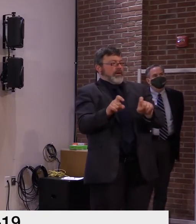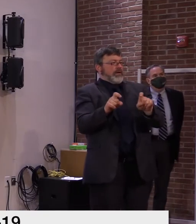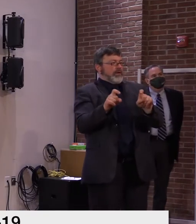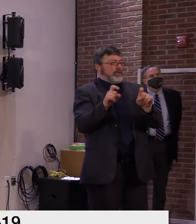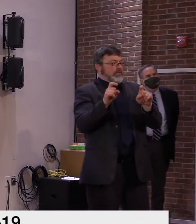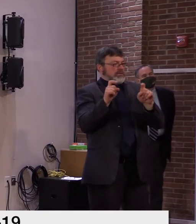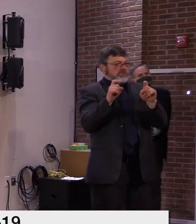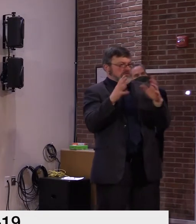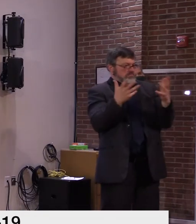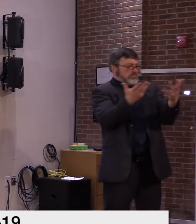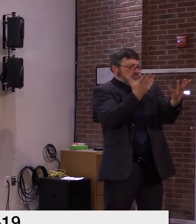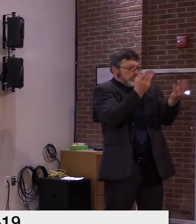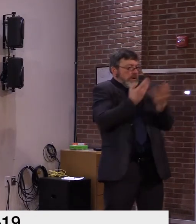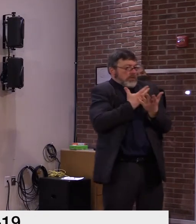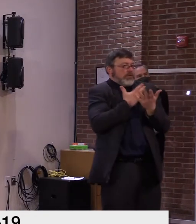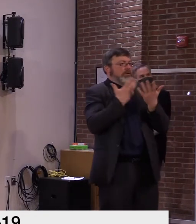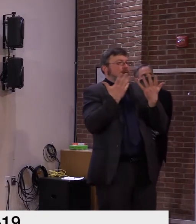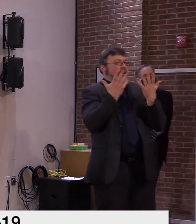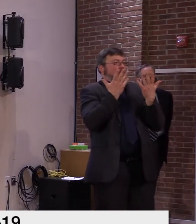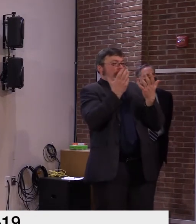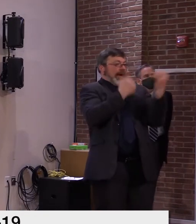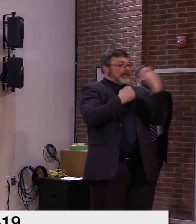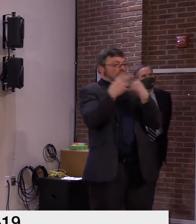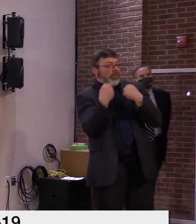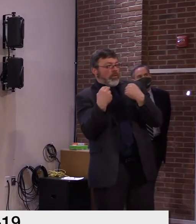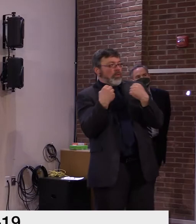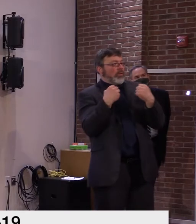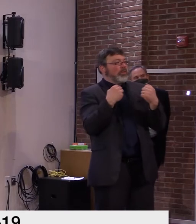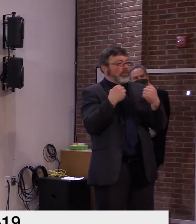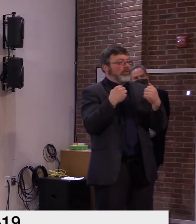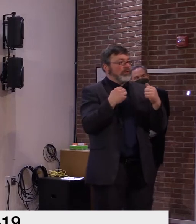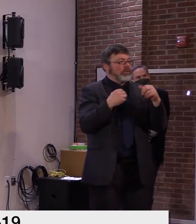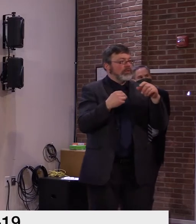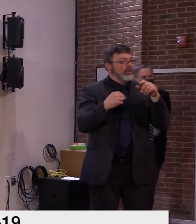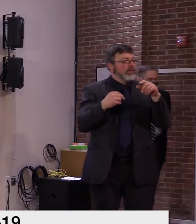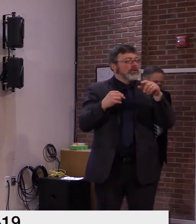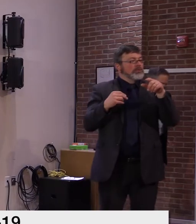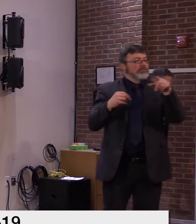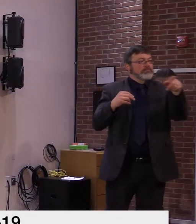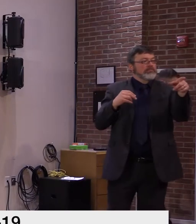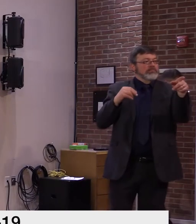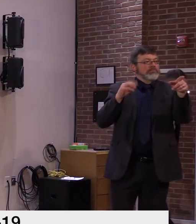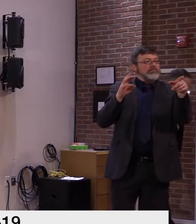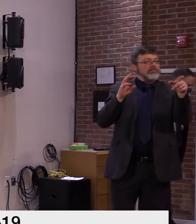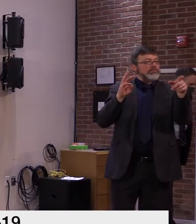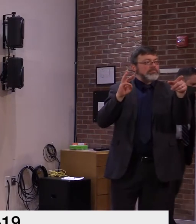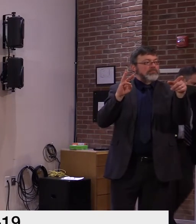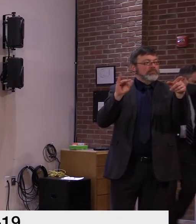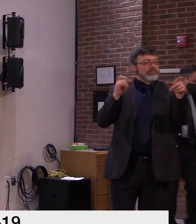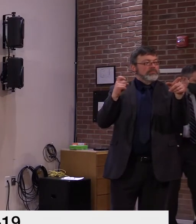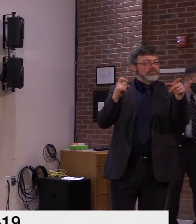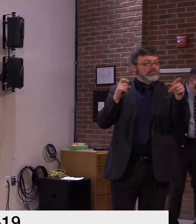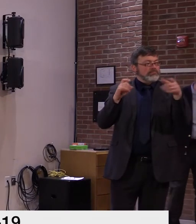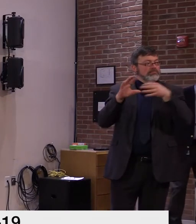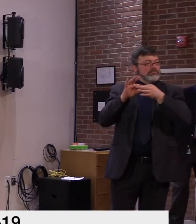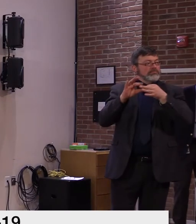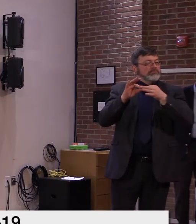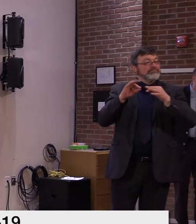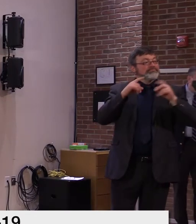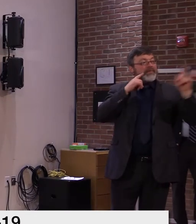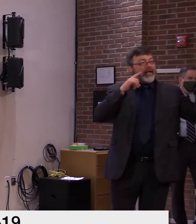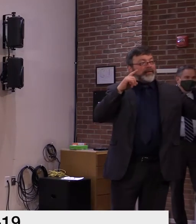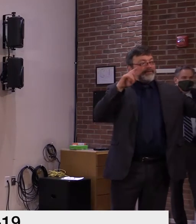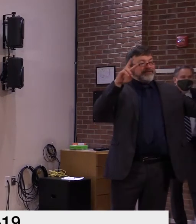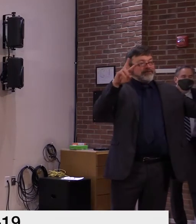And I guess on a separate note as well, Congressman Welch says that potentially if Congress passes this